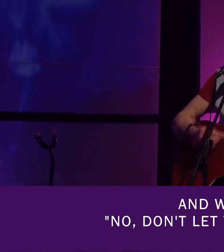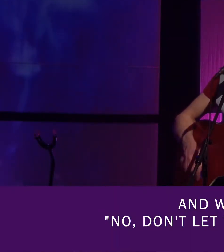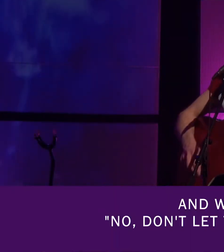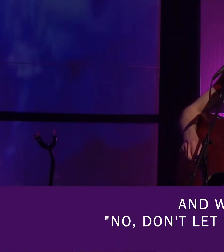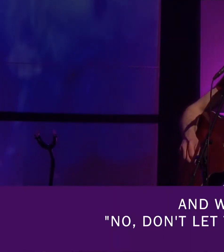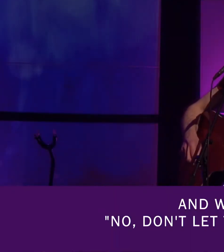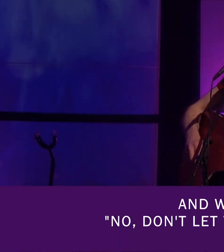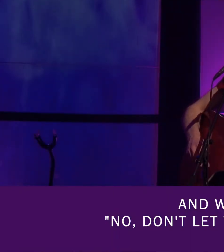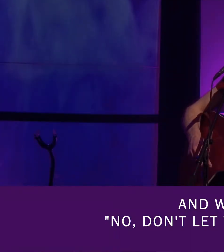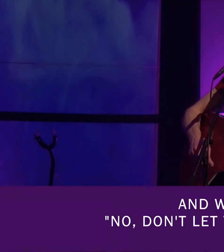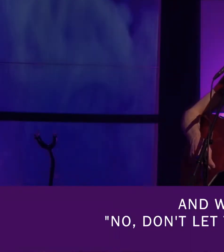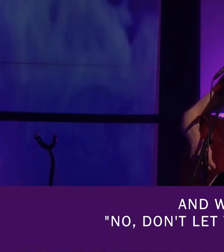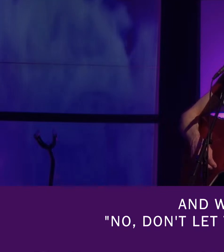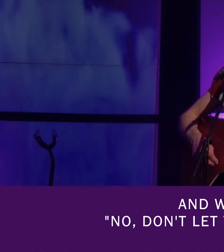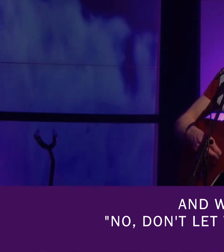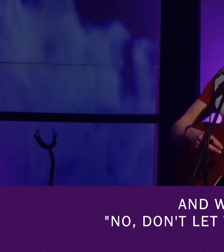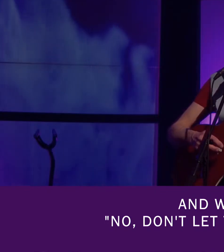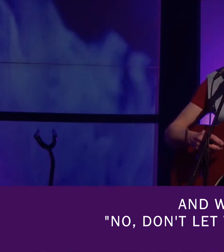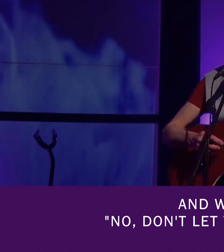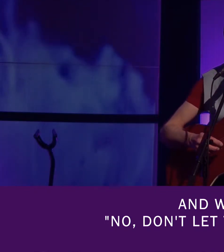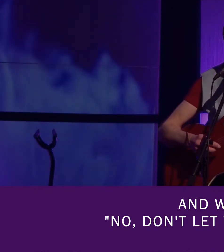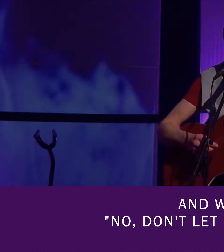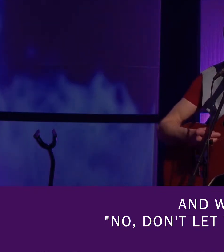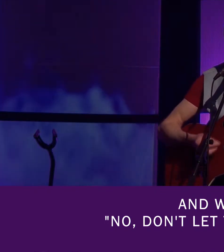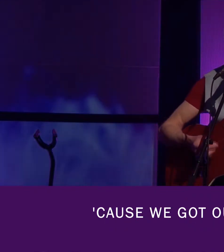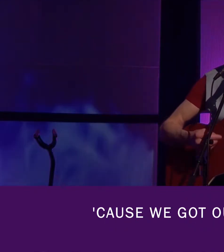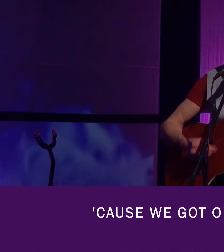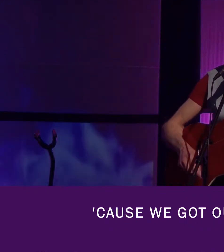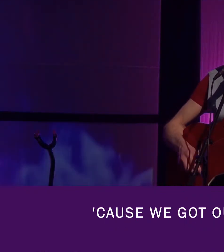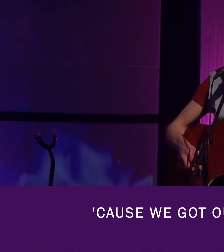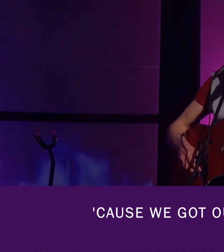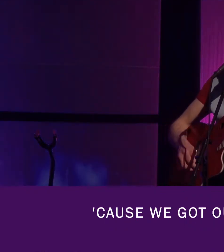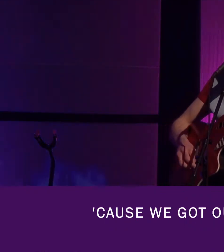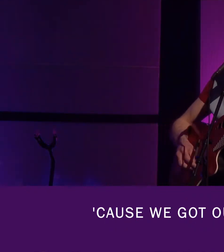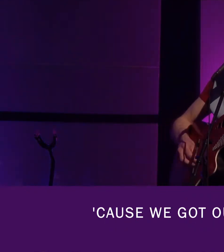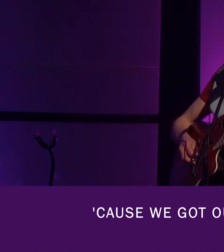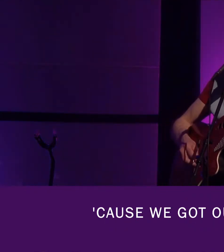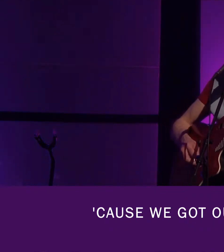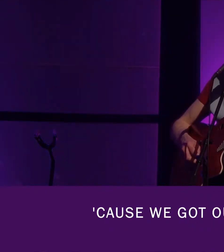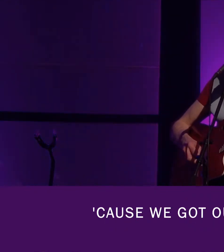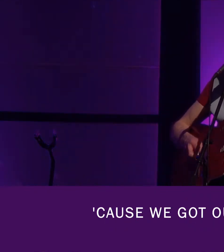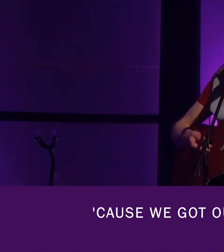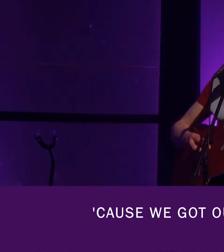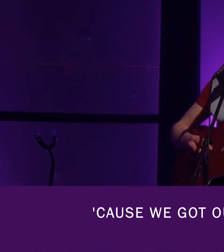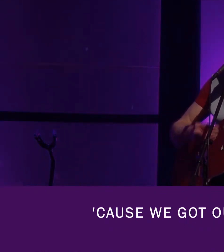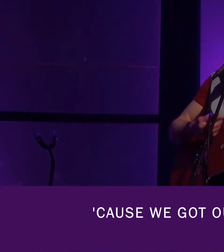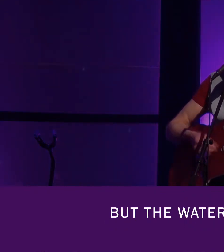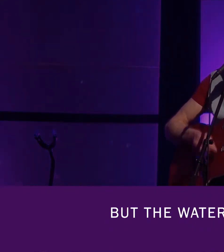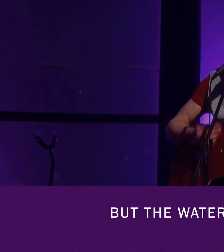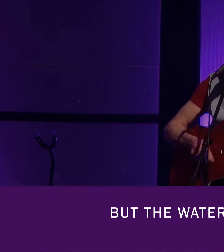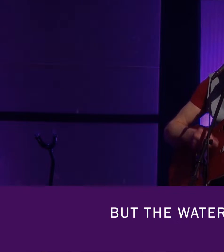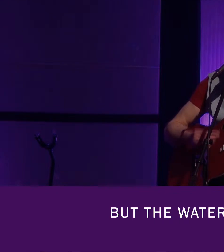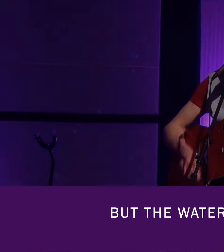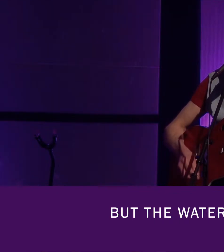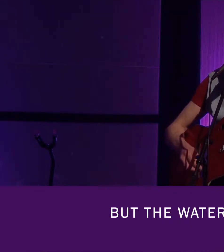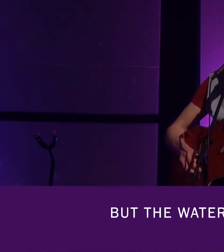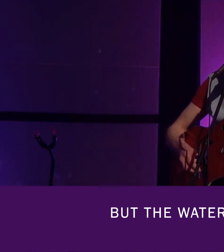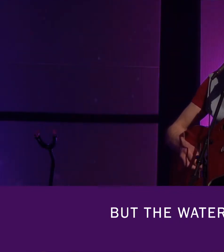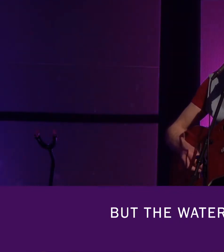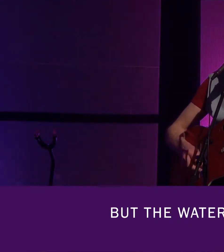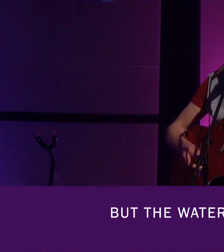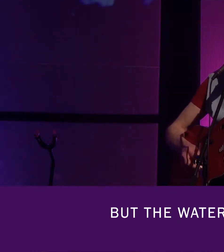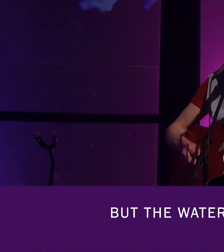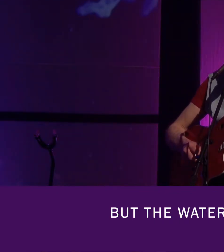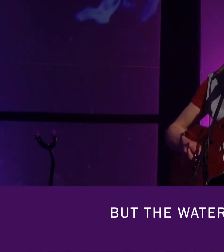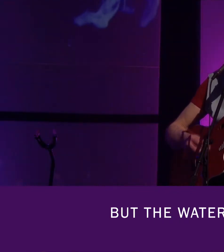Say no, don't let the rain come, 'cause we've got our reservations. But the